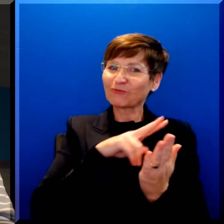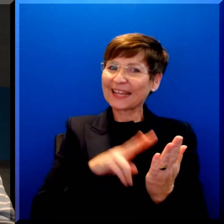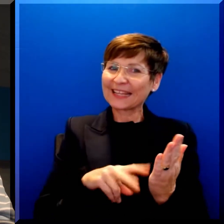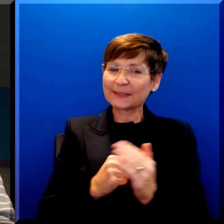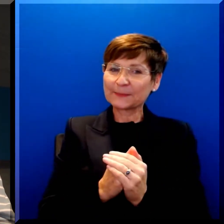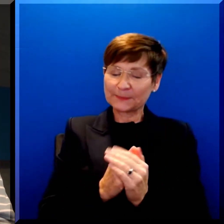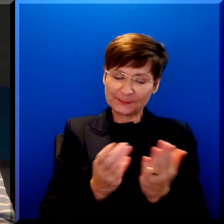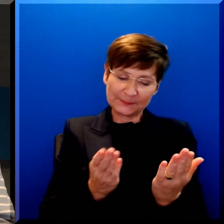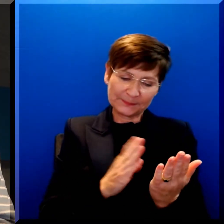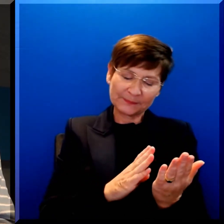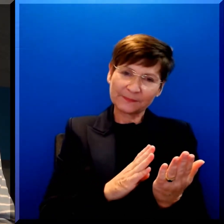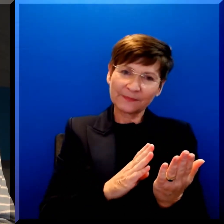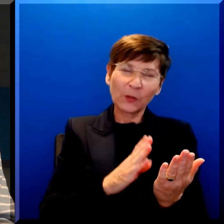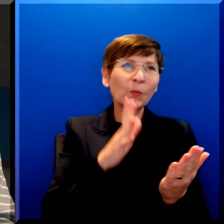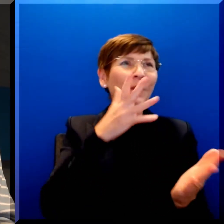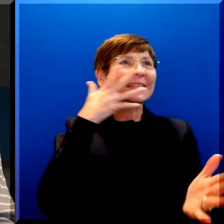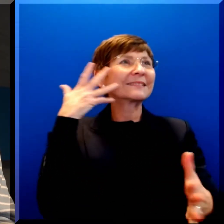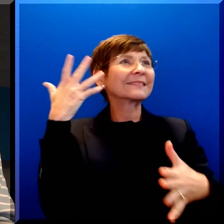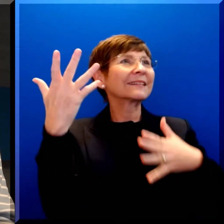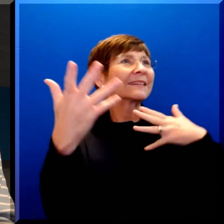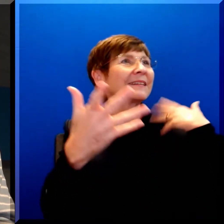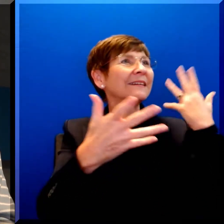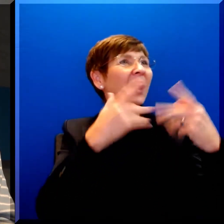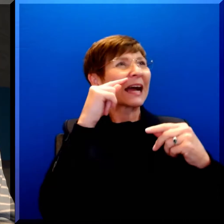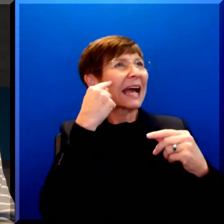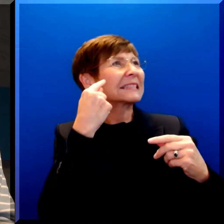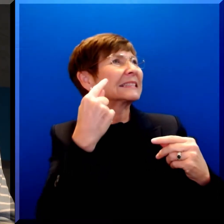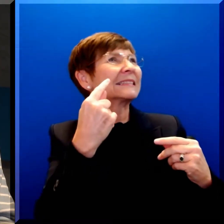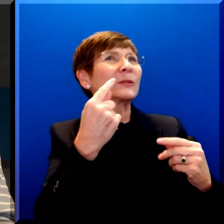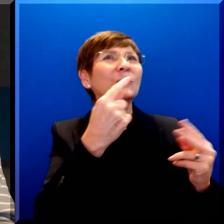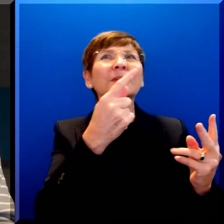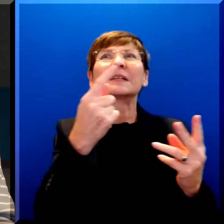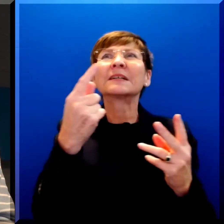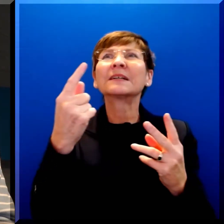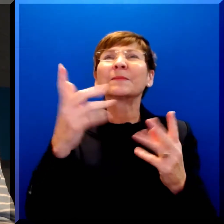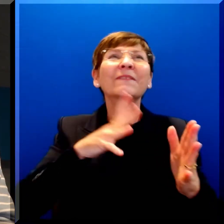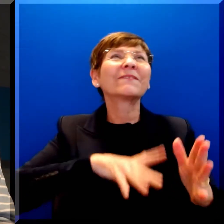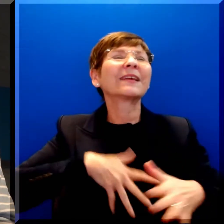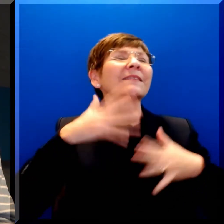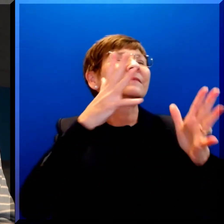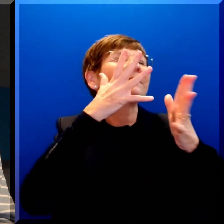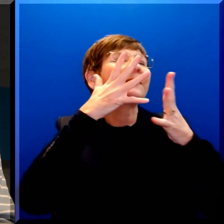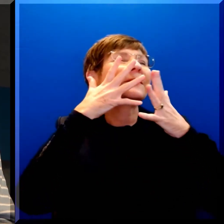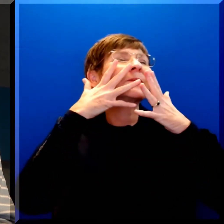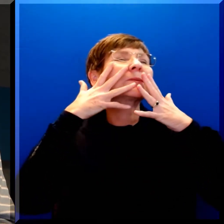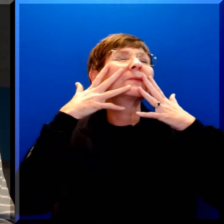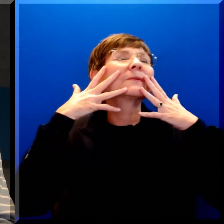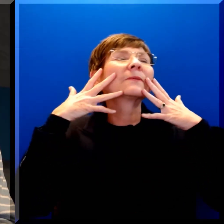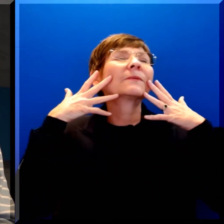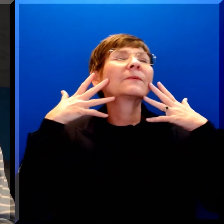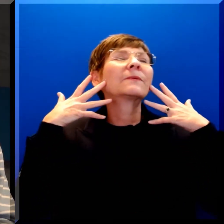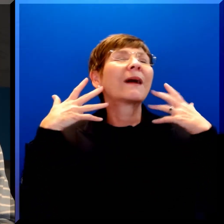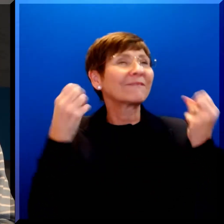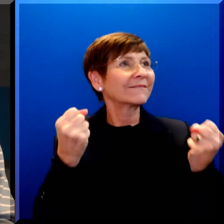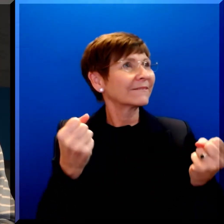Wind, I can't see you, still I know you're there. I feel you dance across my face and rustle through